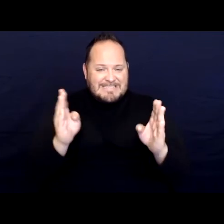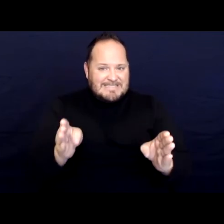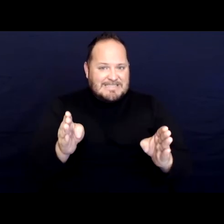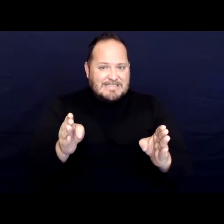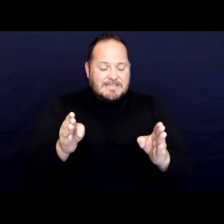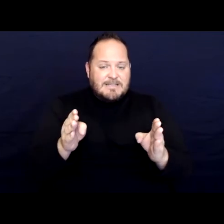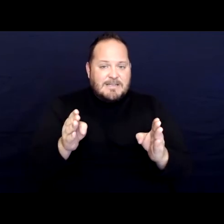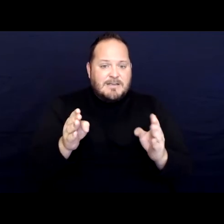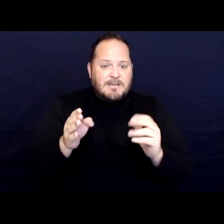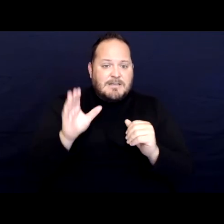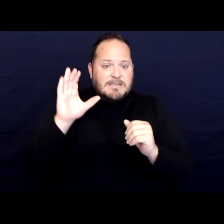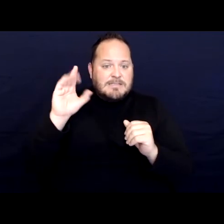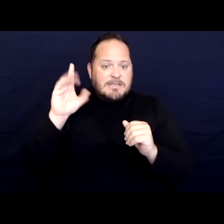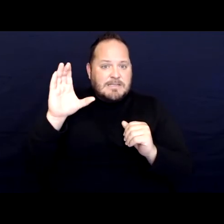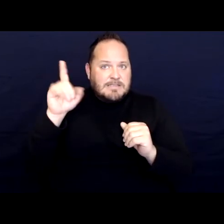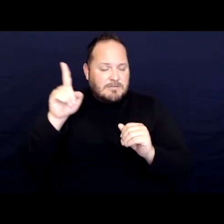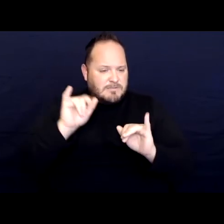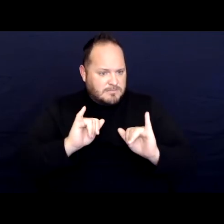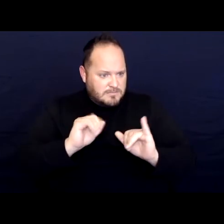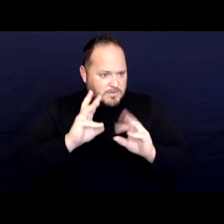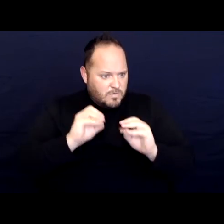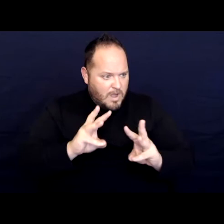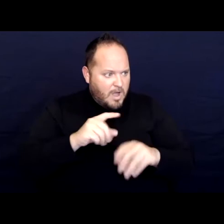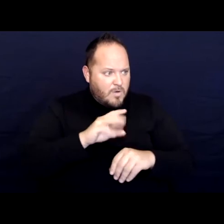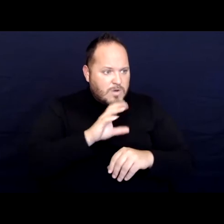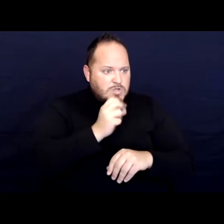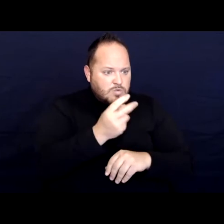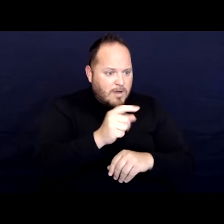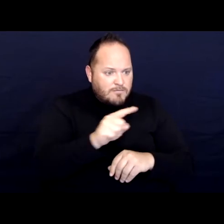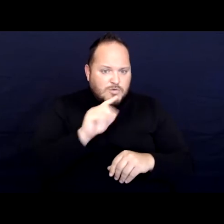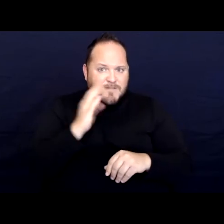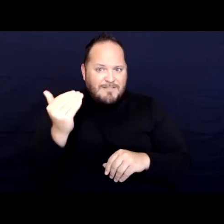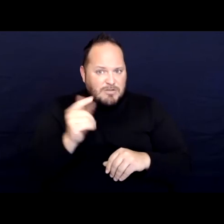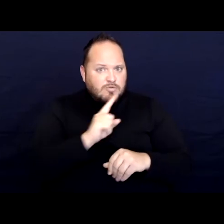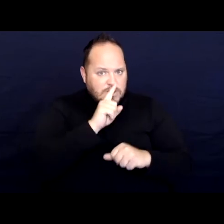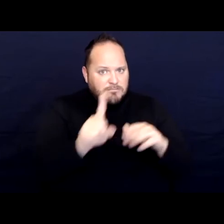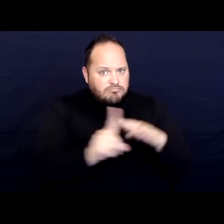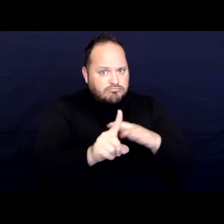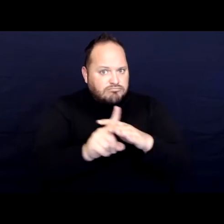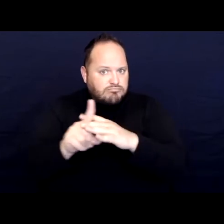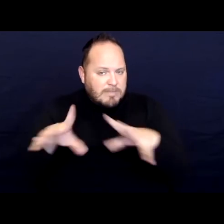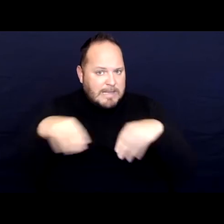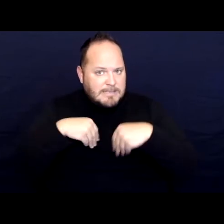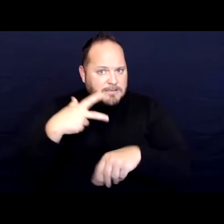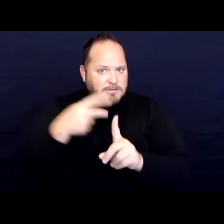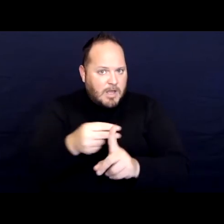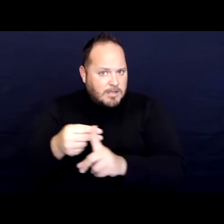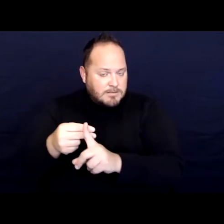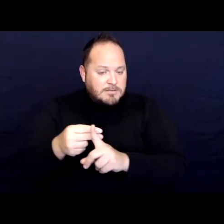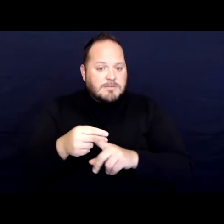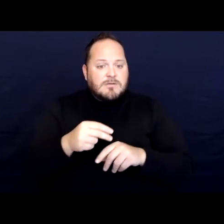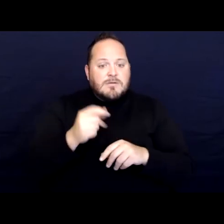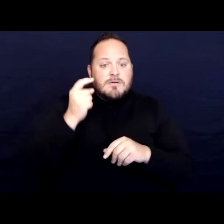wow, they're getting out there. They're really seeing their access. When you break down those statistics, it's